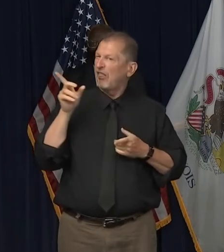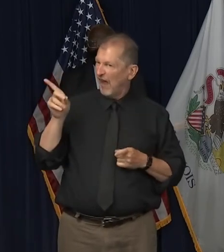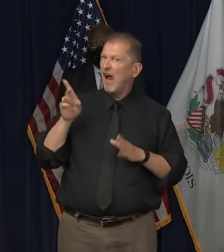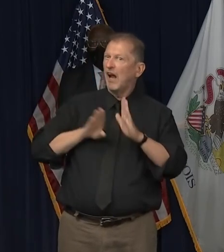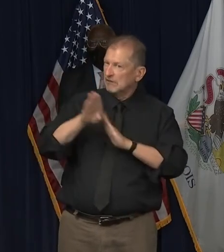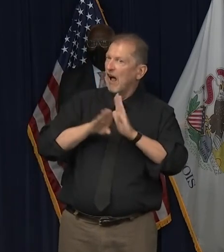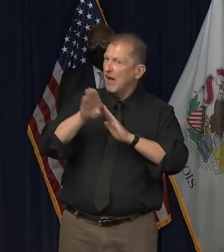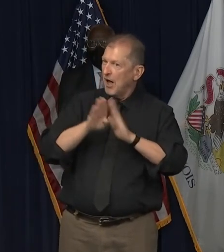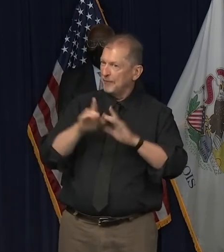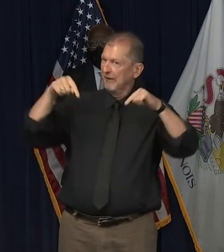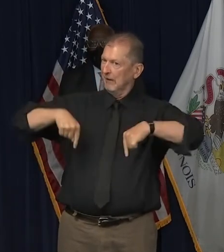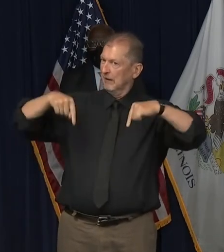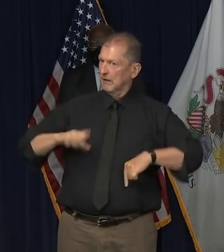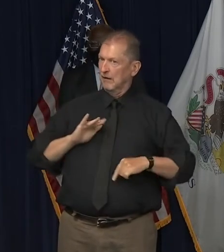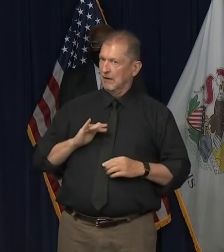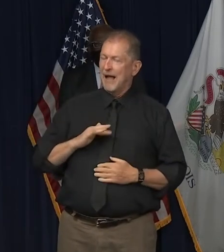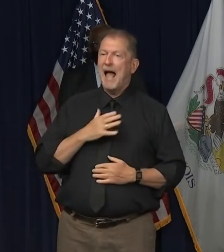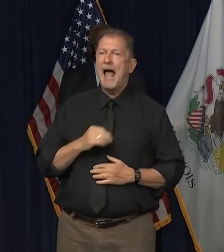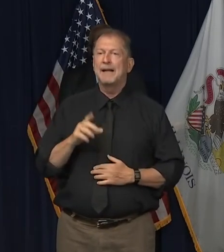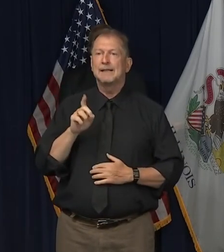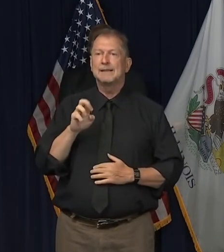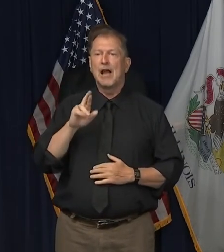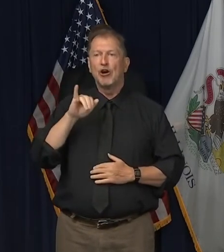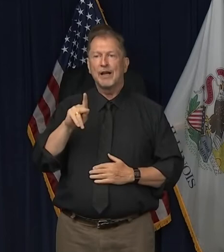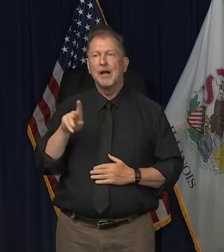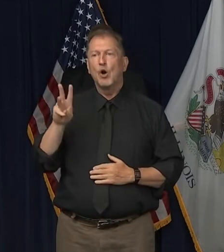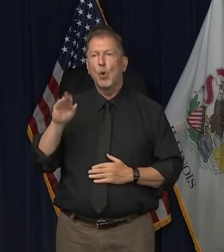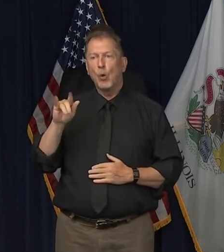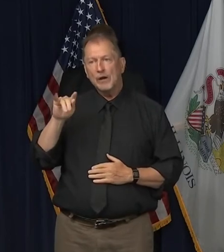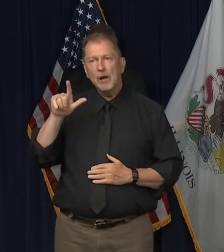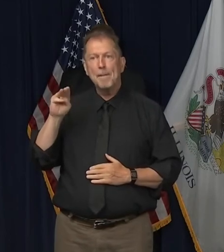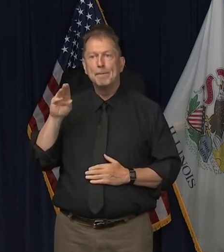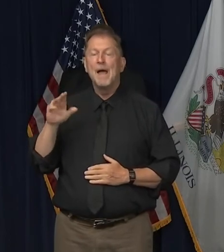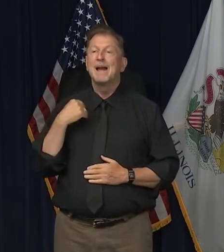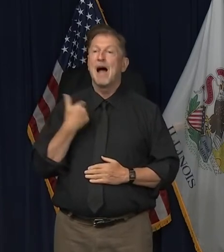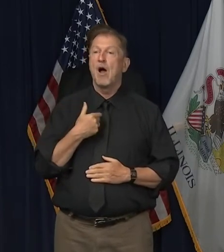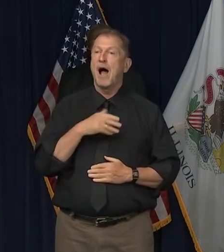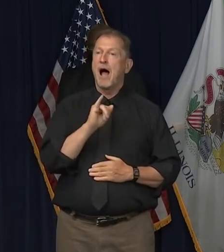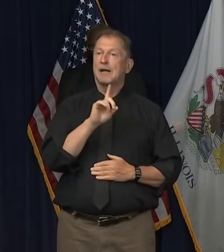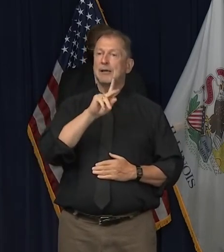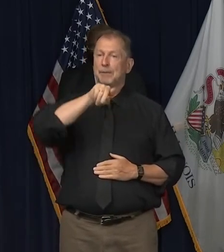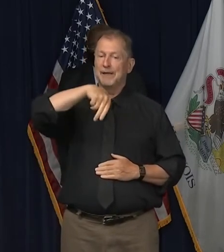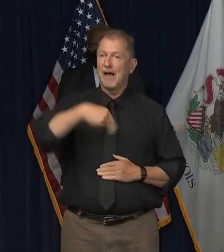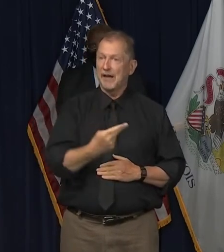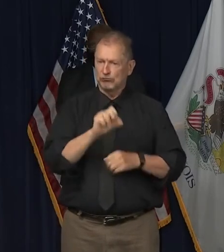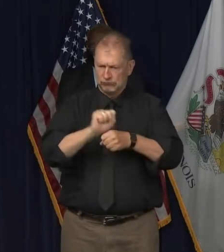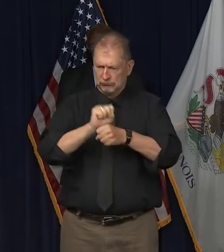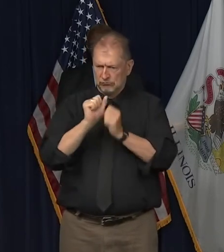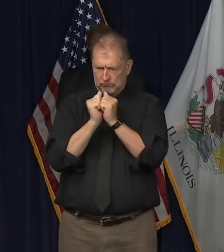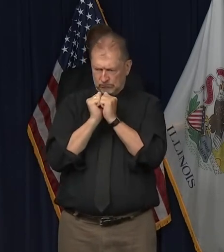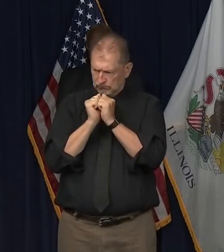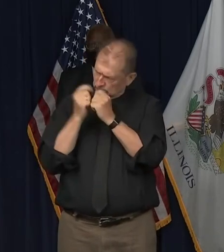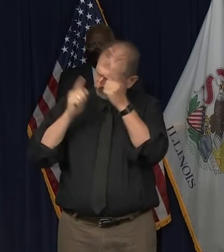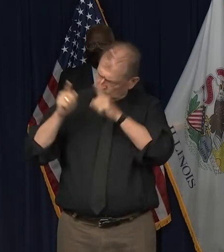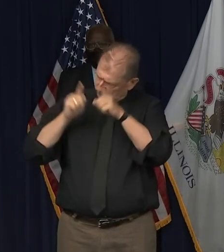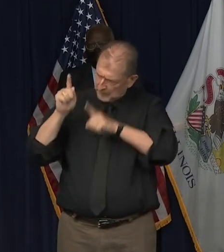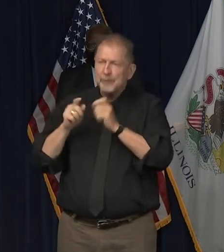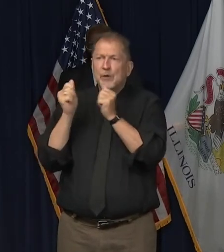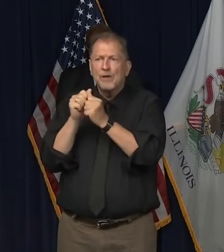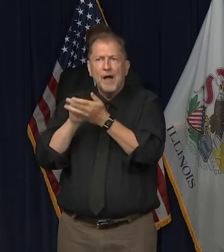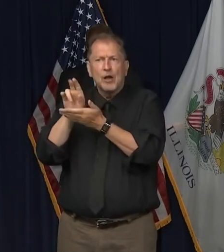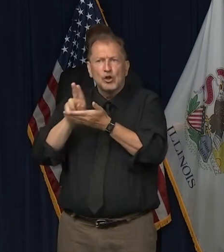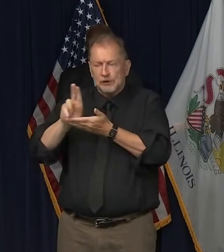work of Derek Lindblom and our DPH testing team, who are working closely with the university to assist in